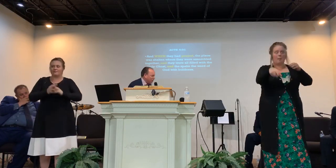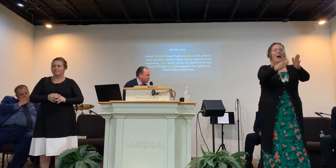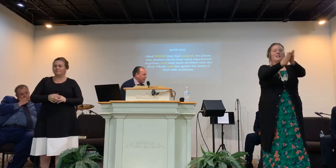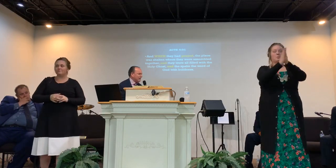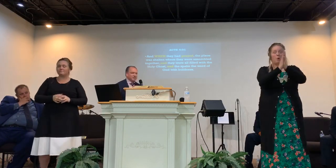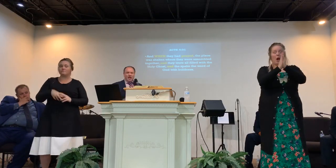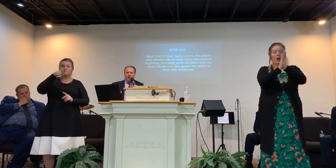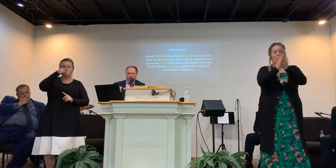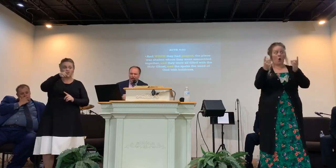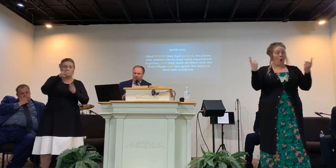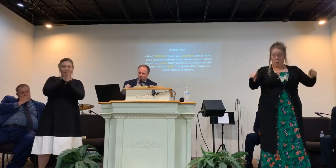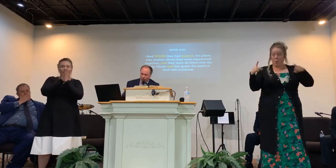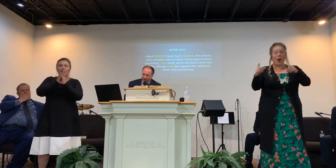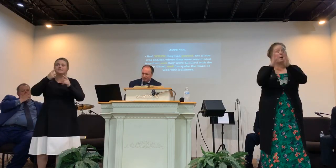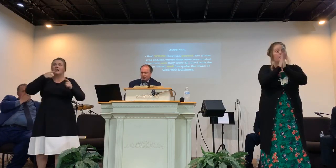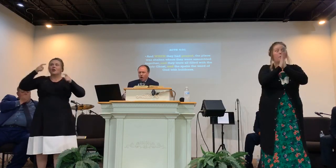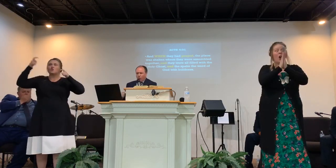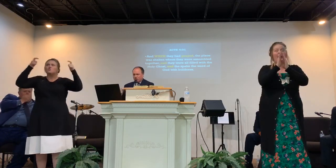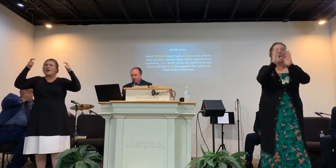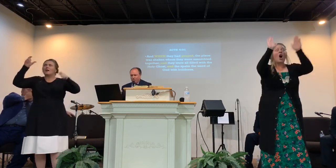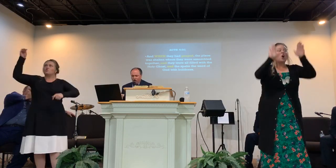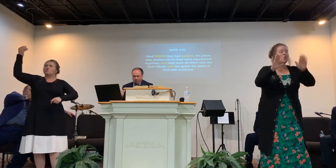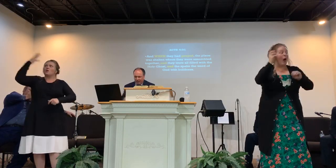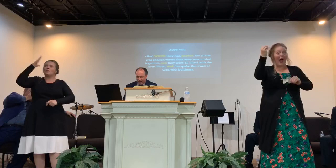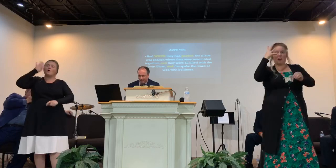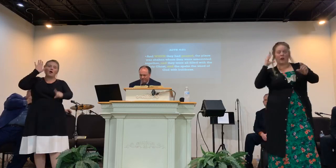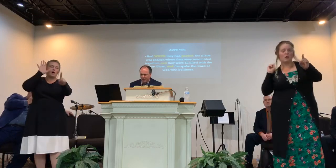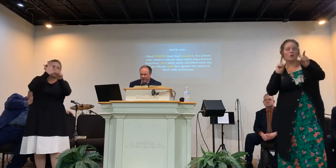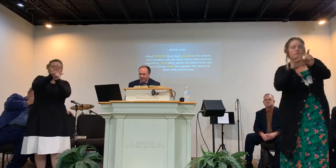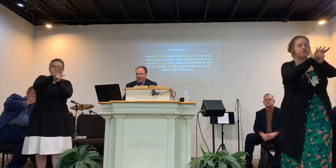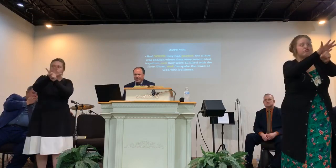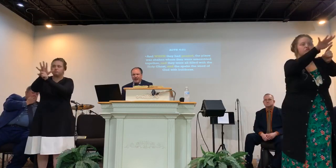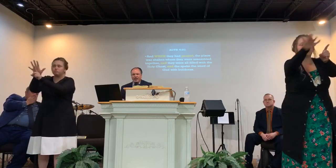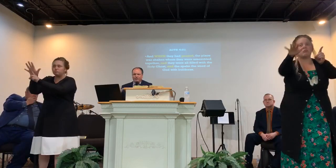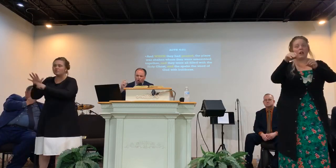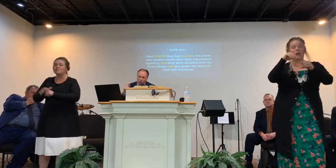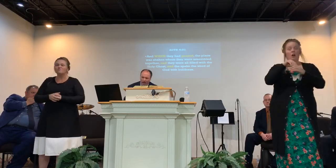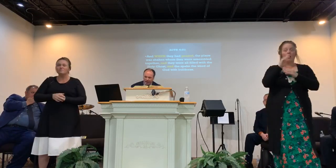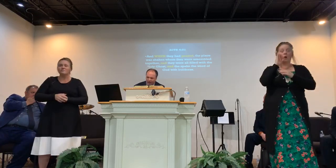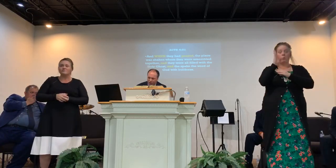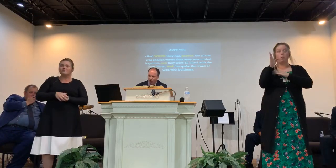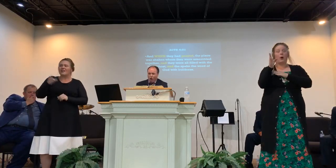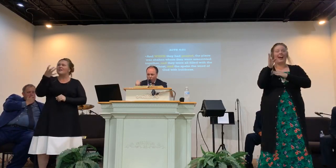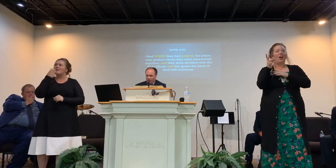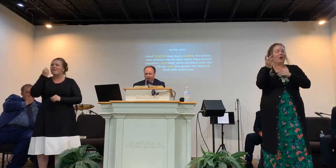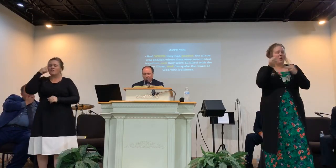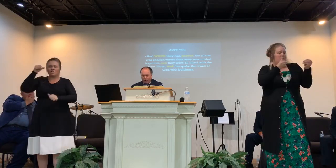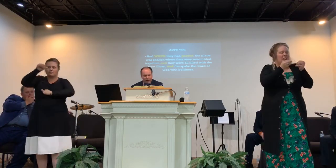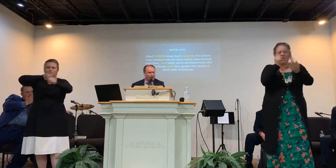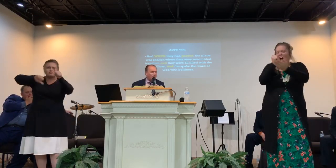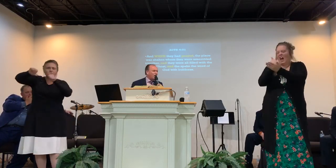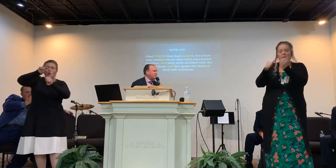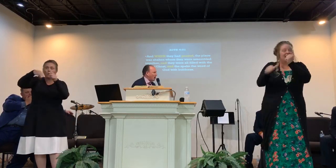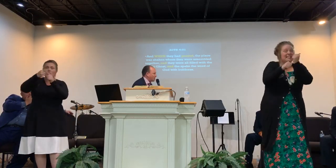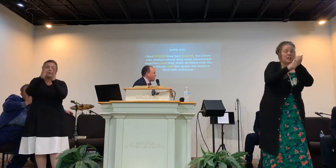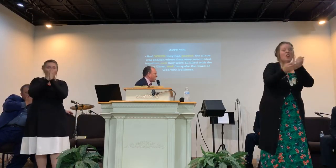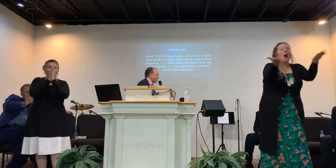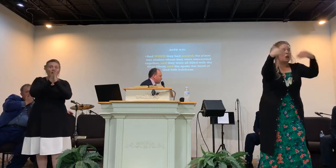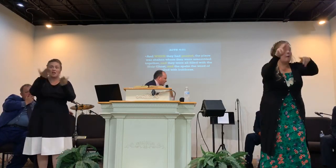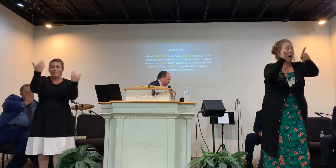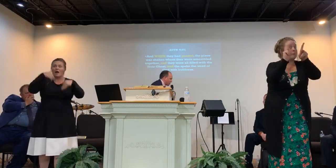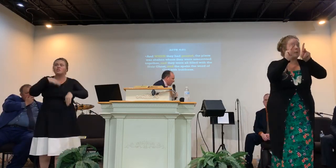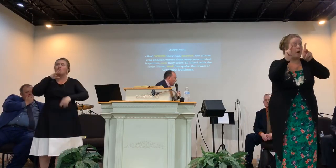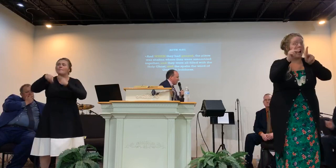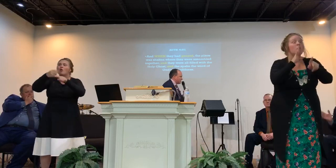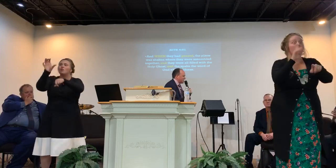prayed, the Bible says, great grace was upon them. They cared for one another when they prayed. Come on, I'm talking about